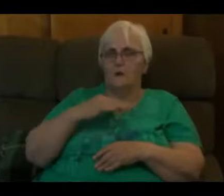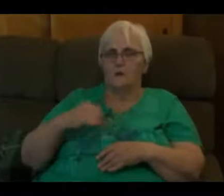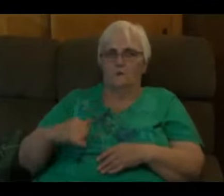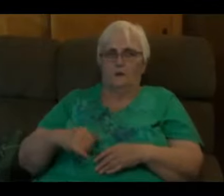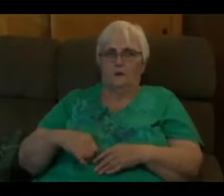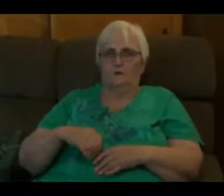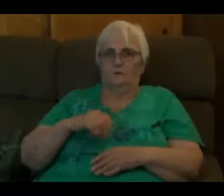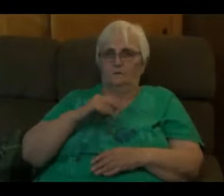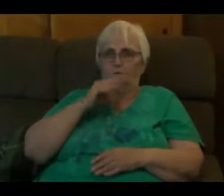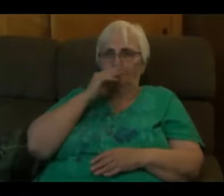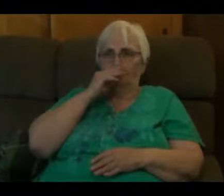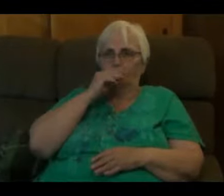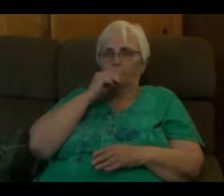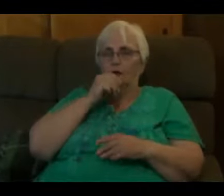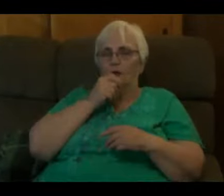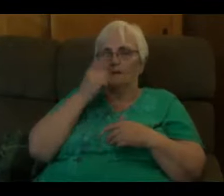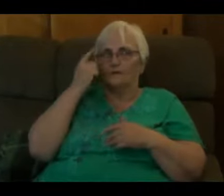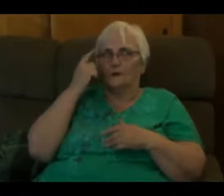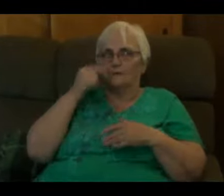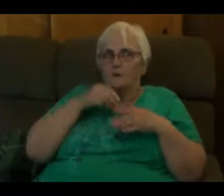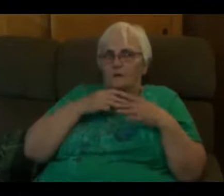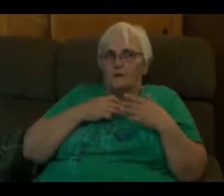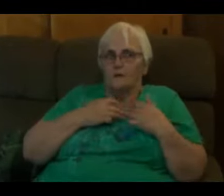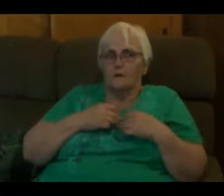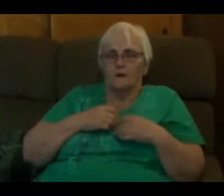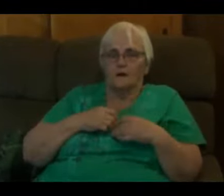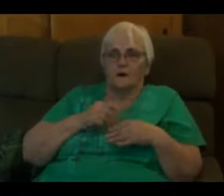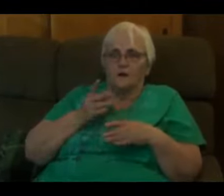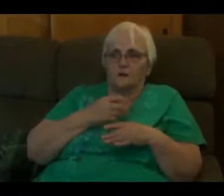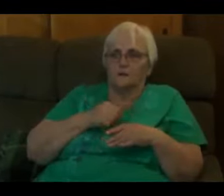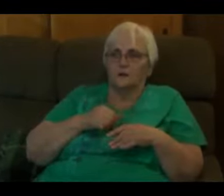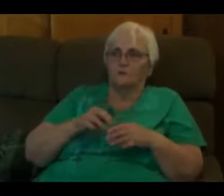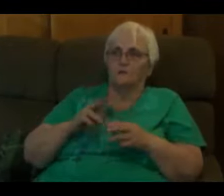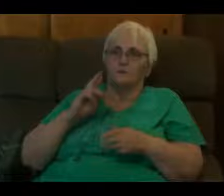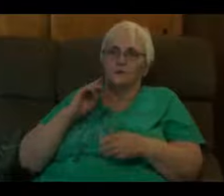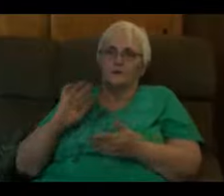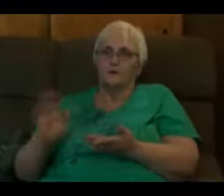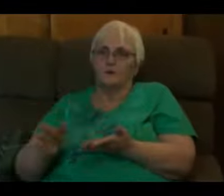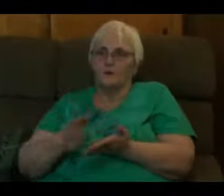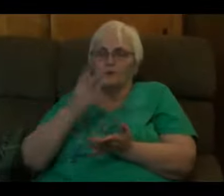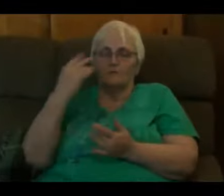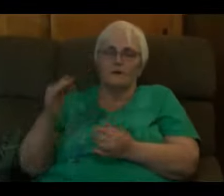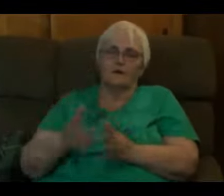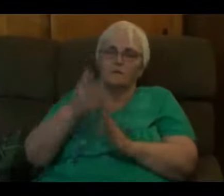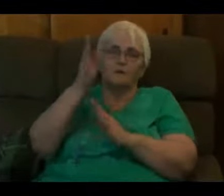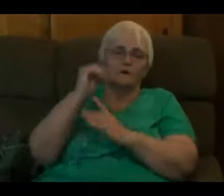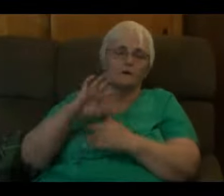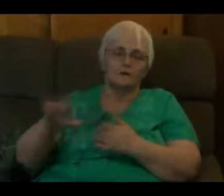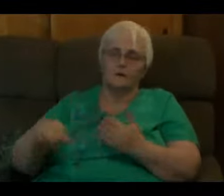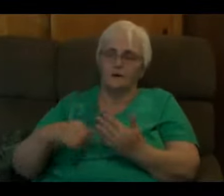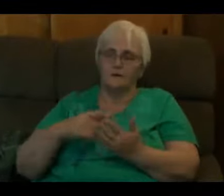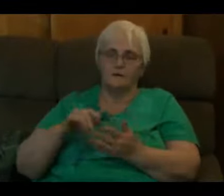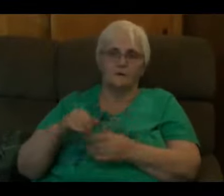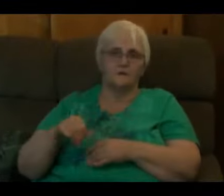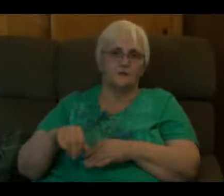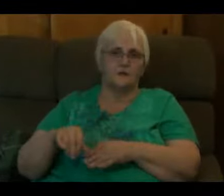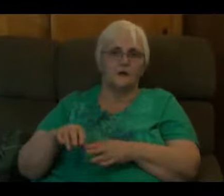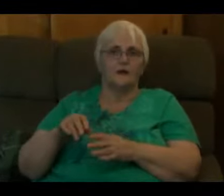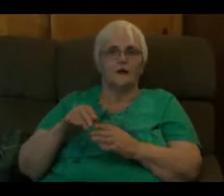all these things and pondered them in their heart. Then the shepherds returned, glorifying and praising God for all the things that they had heard and seen as it